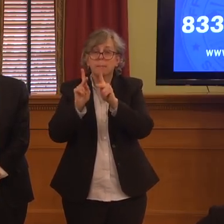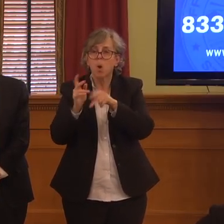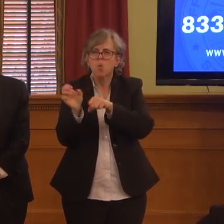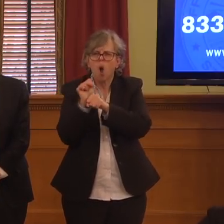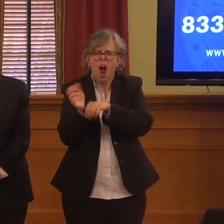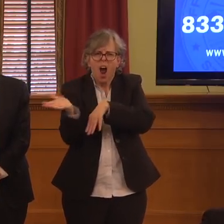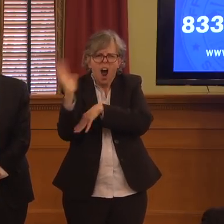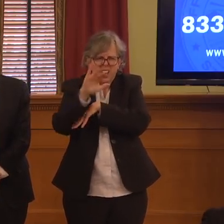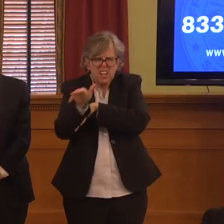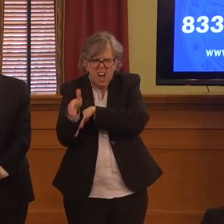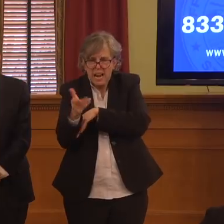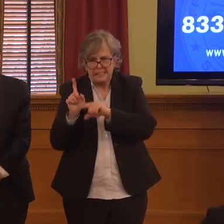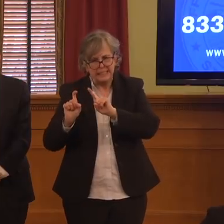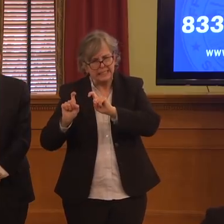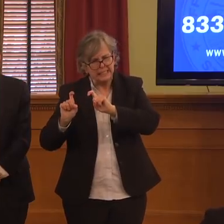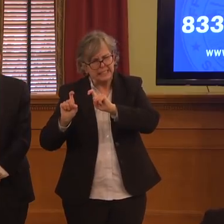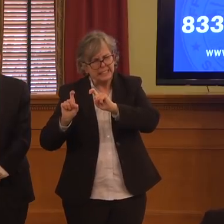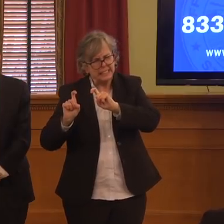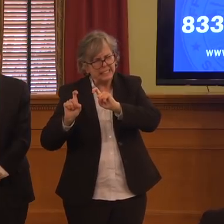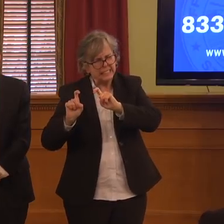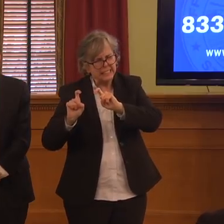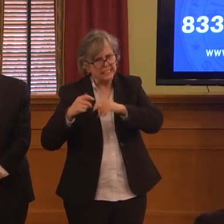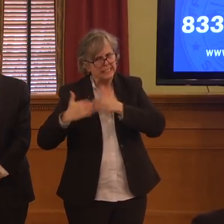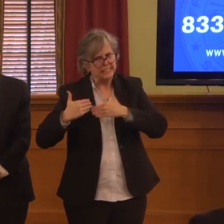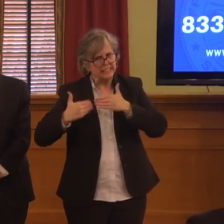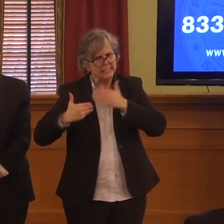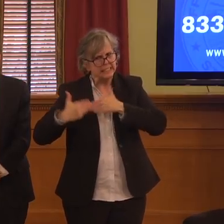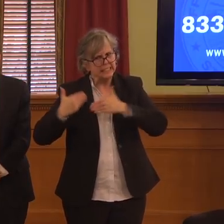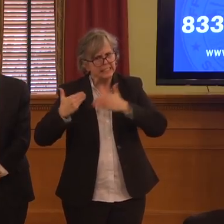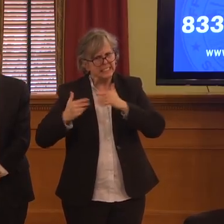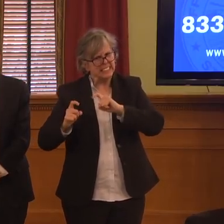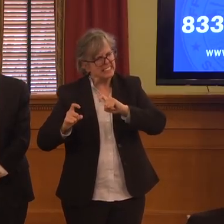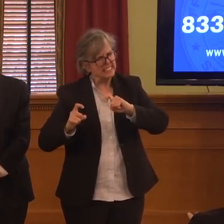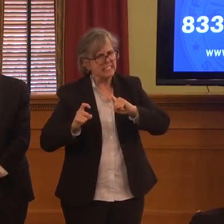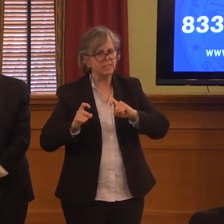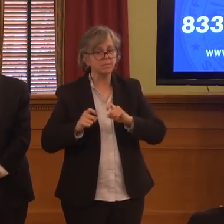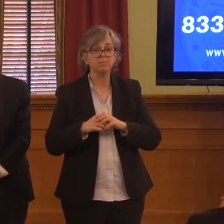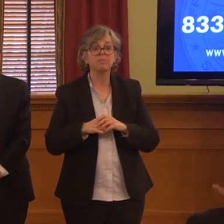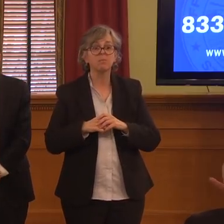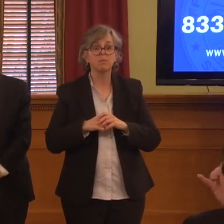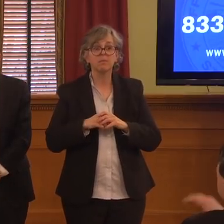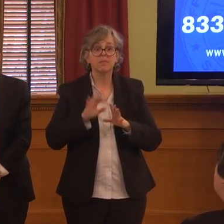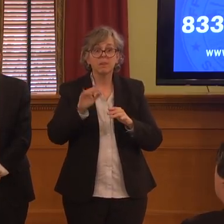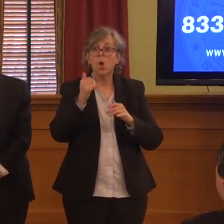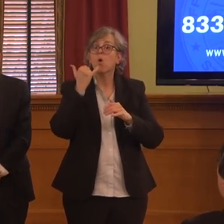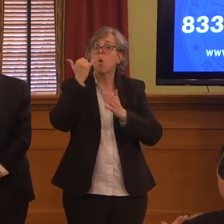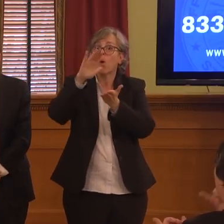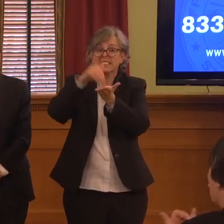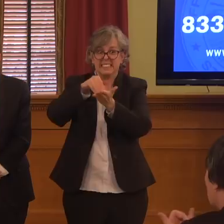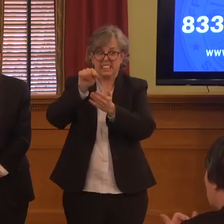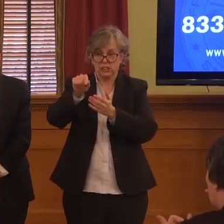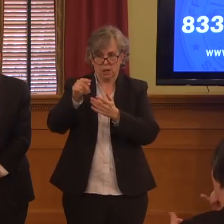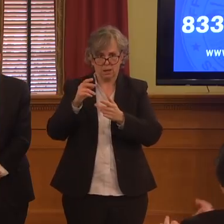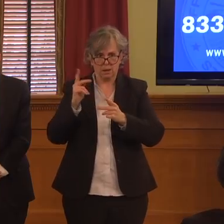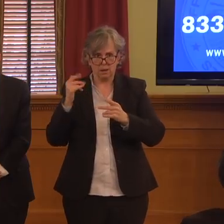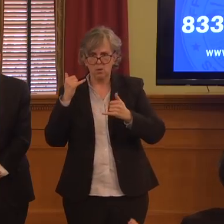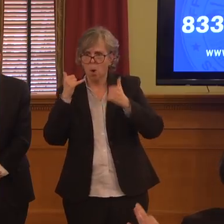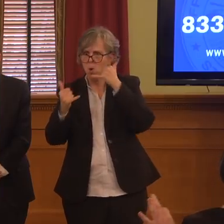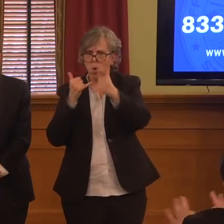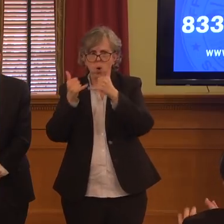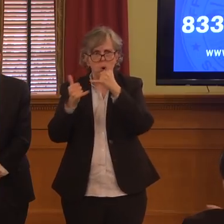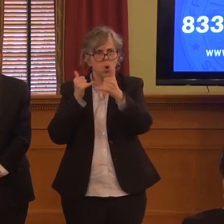We continue to man our phone line, so important for viewers at home, our